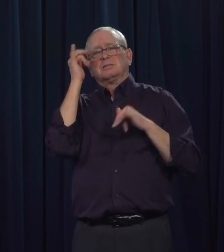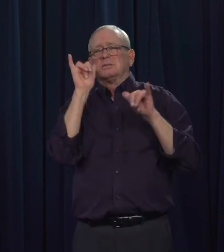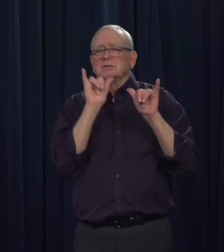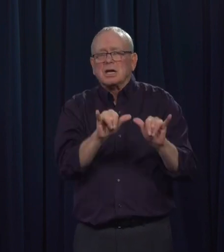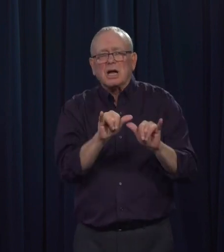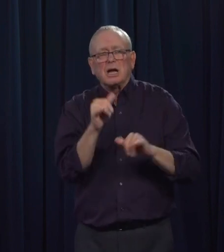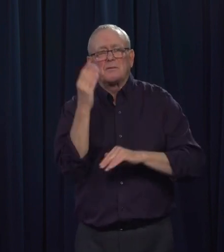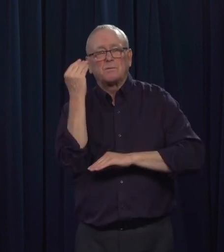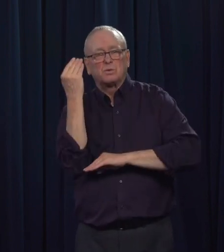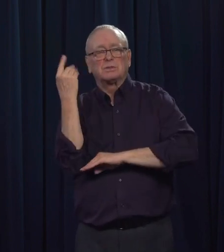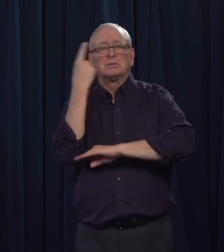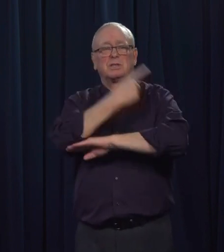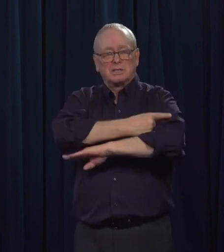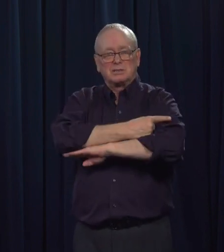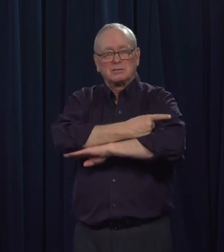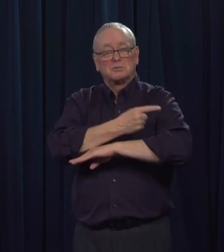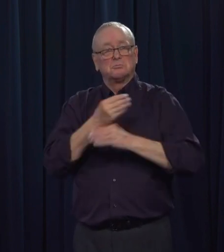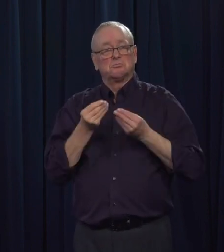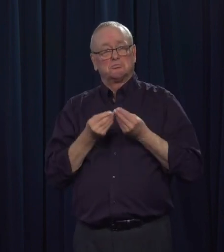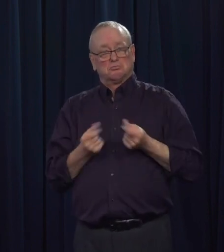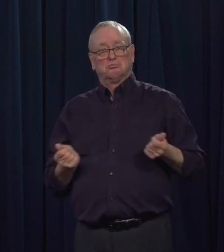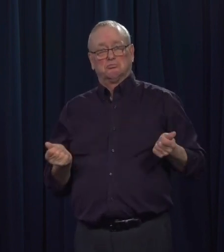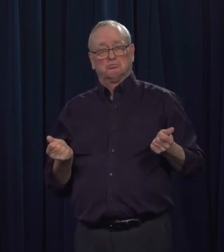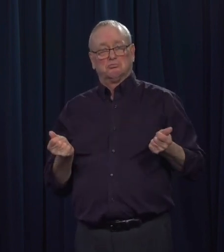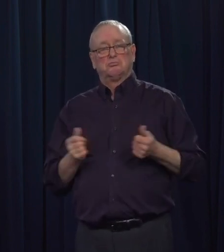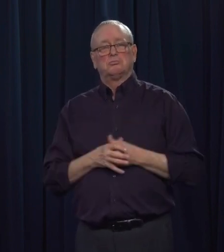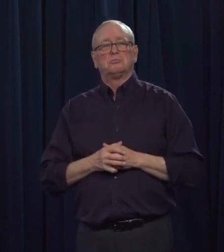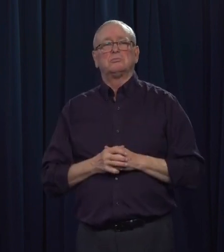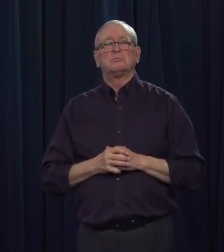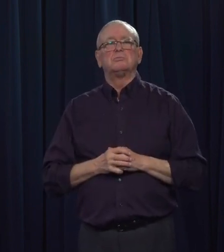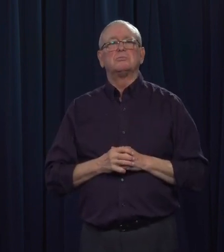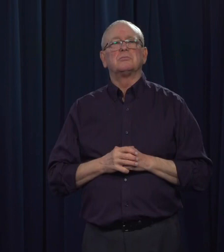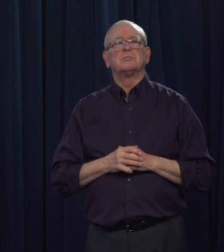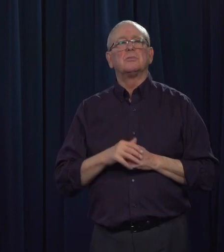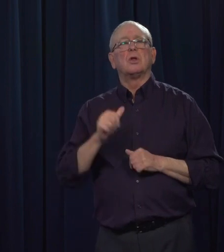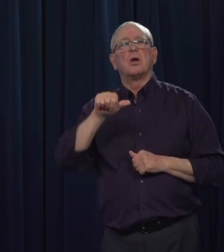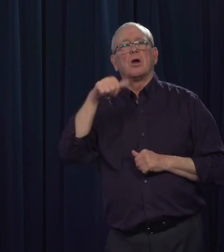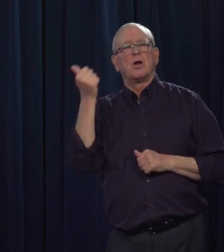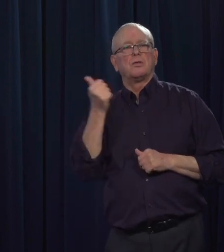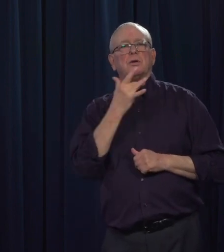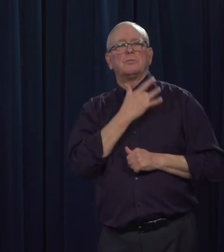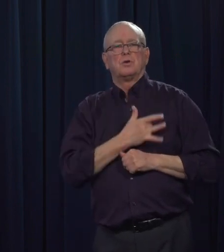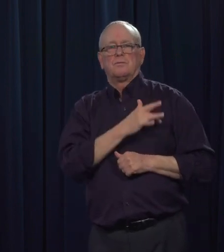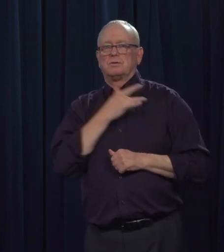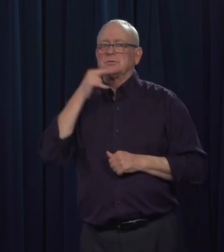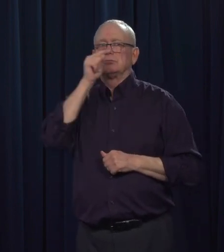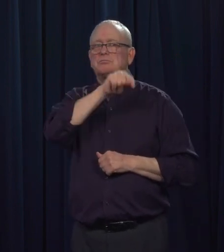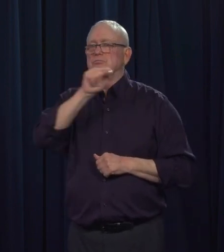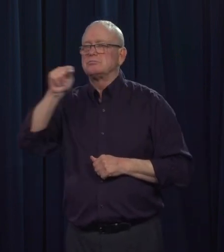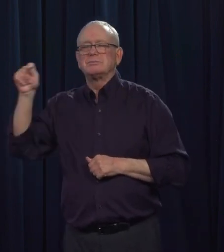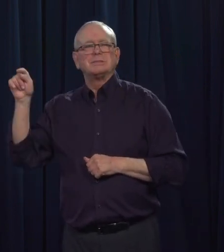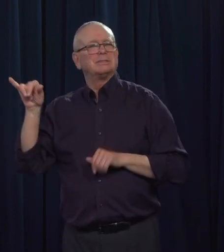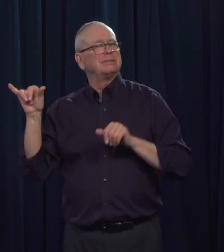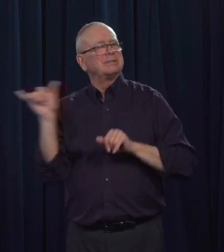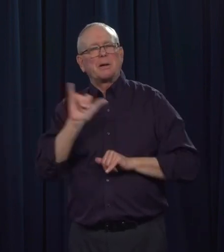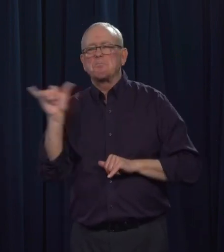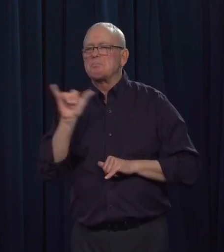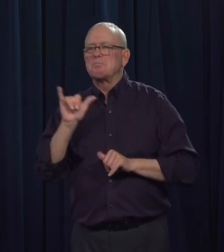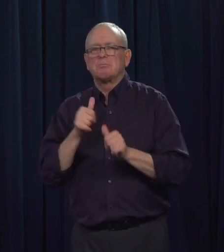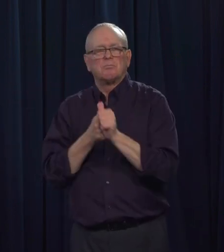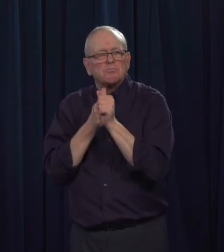approach, which has been adopted in other provinces, reflects the fact that the number one thing you can do if you have mild